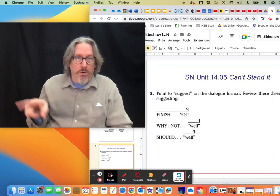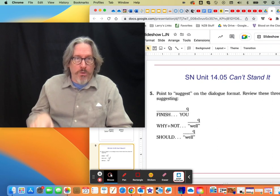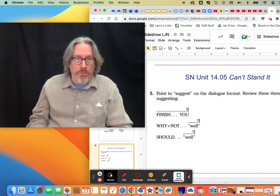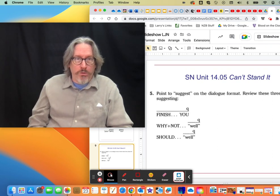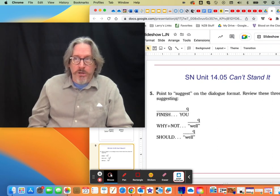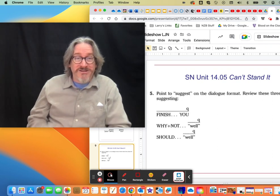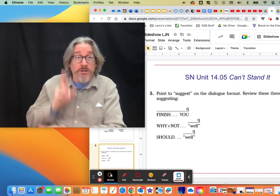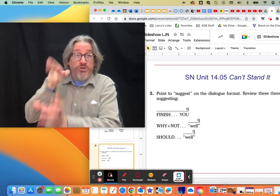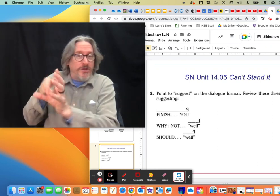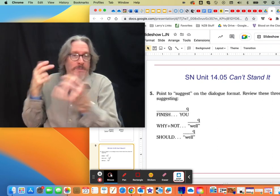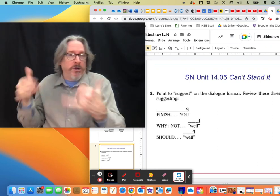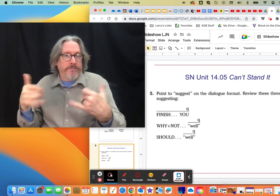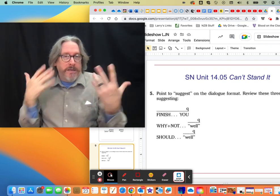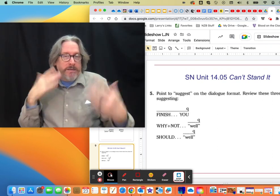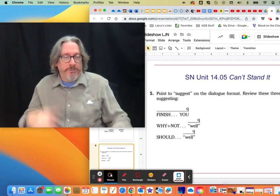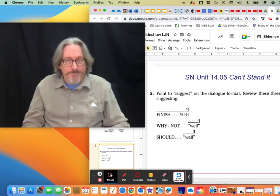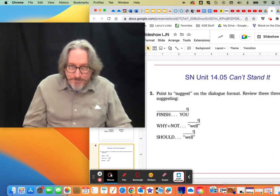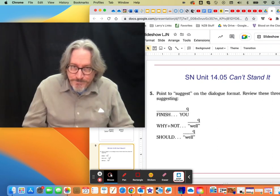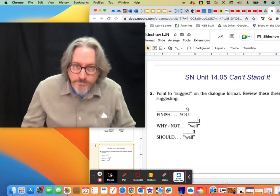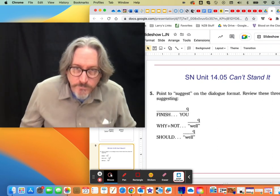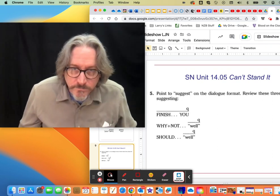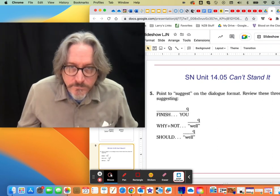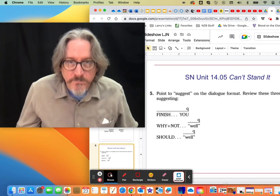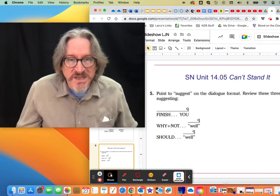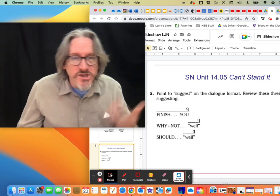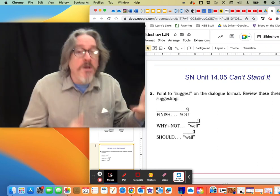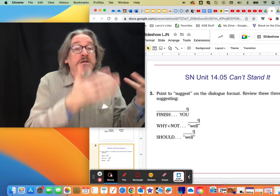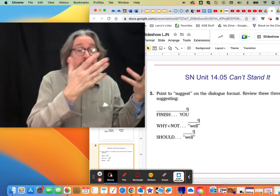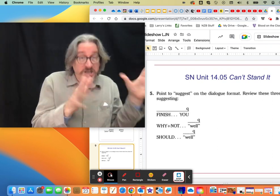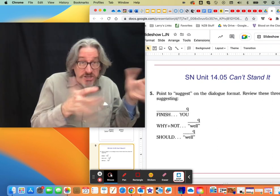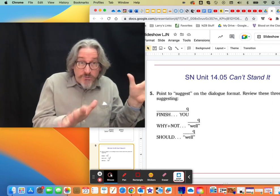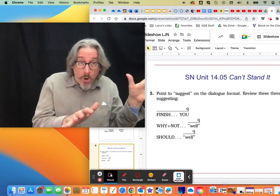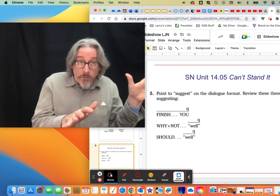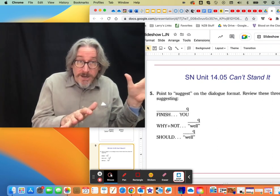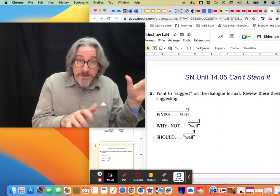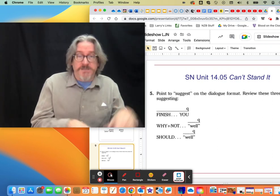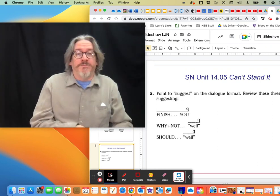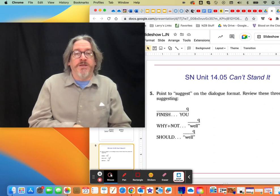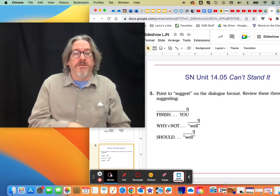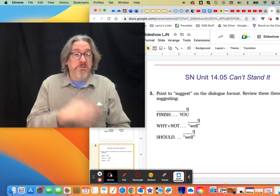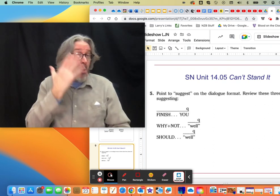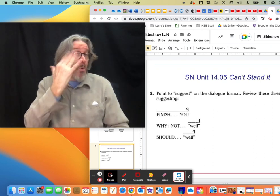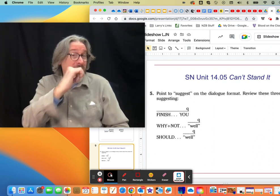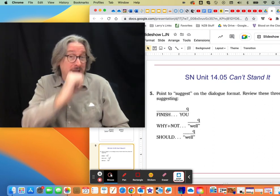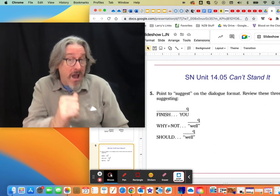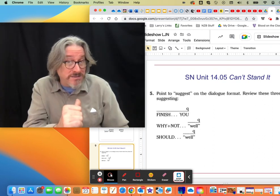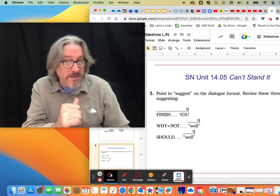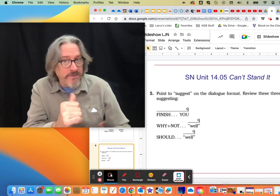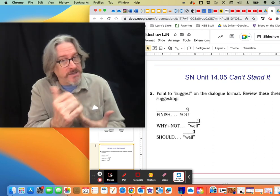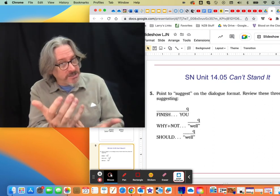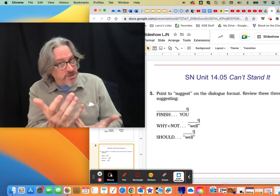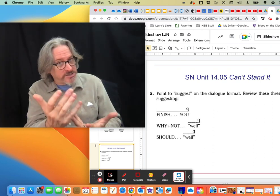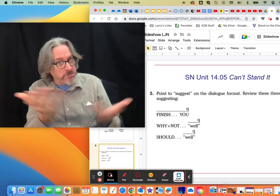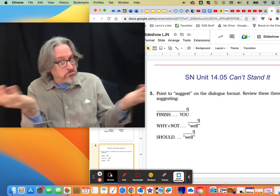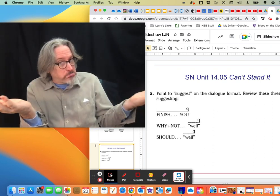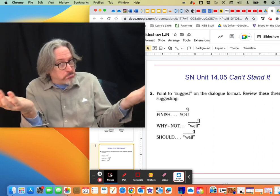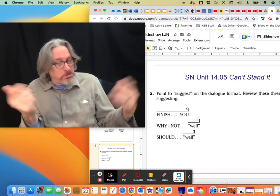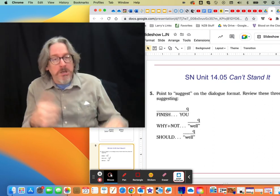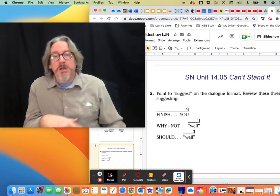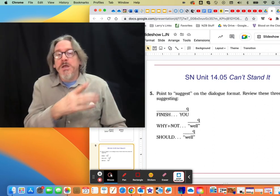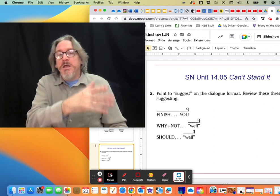go join the party. I don't know. So finish, have you already done something? Why not? And then a